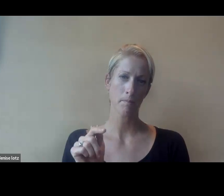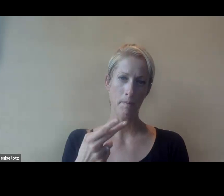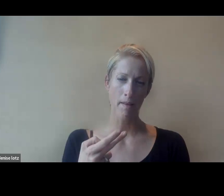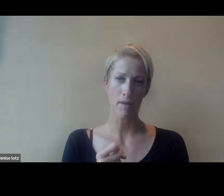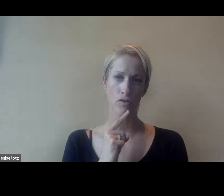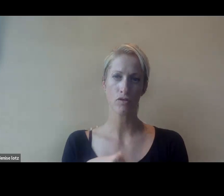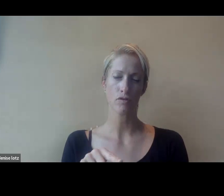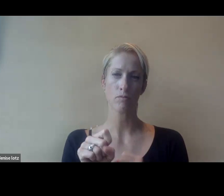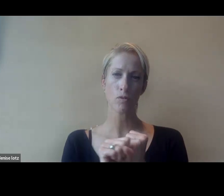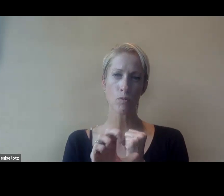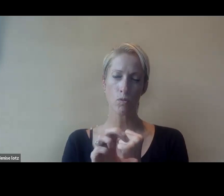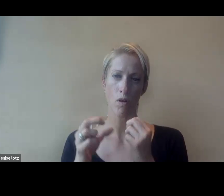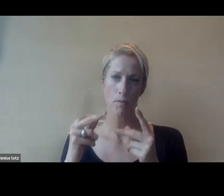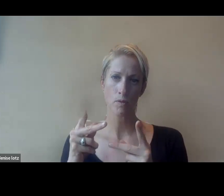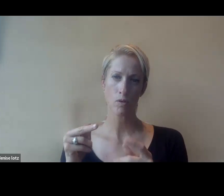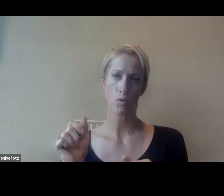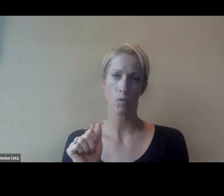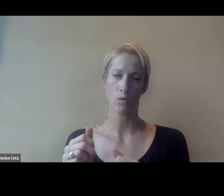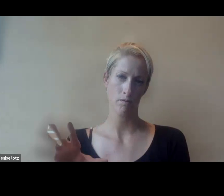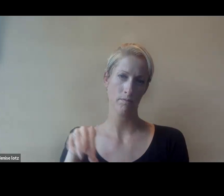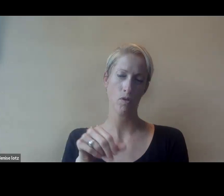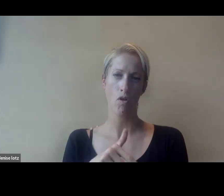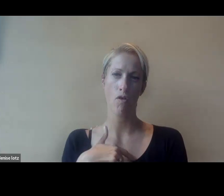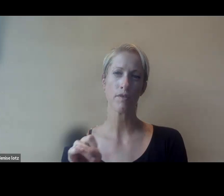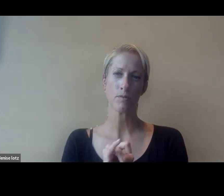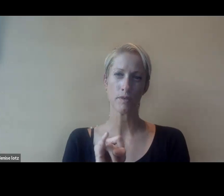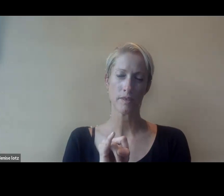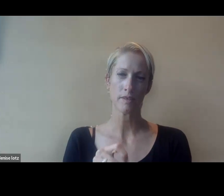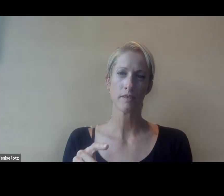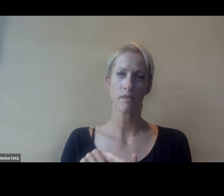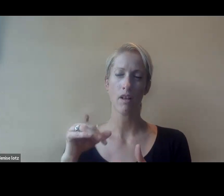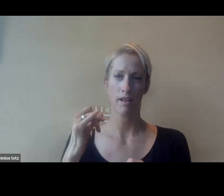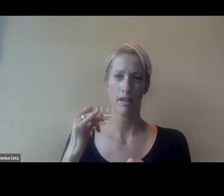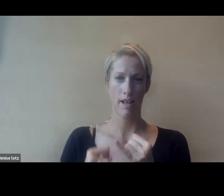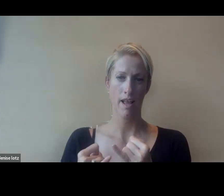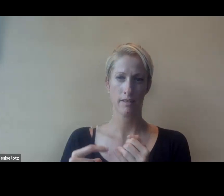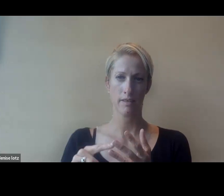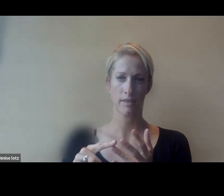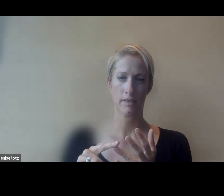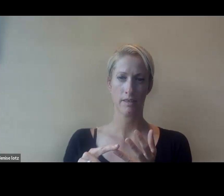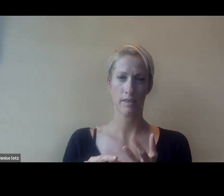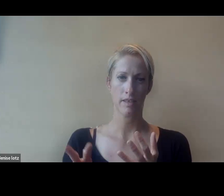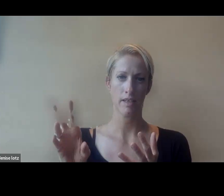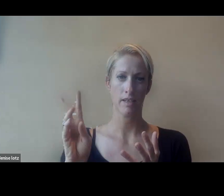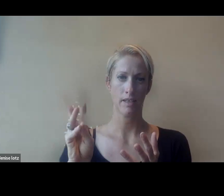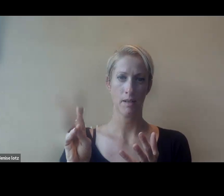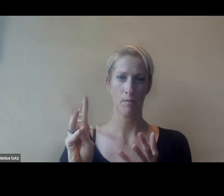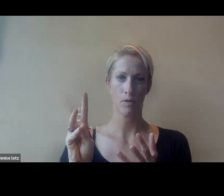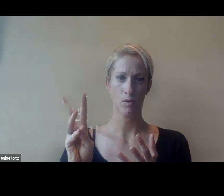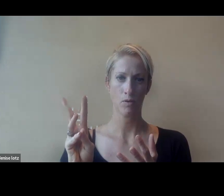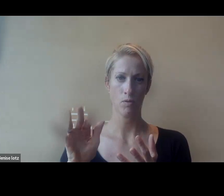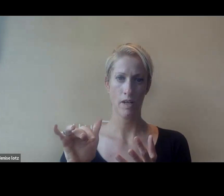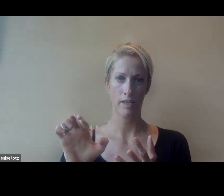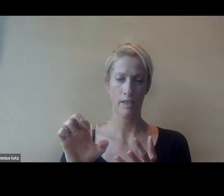there's promotional opportunities within our industry. Last but not least, what WIA has done over the past few